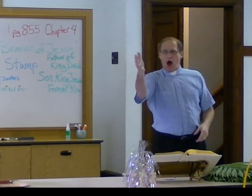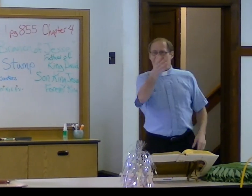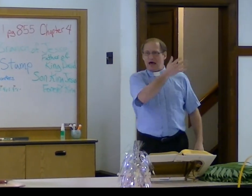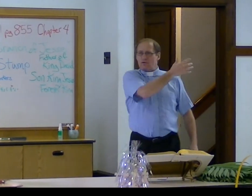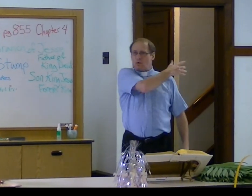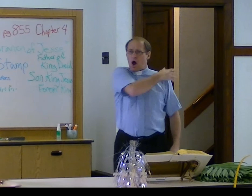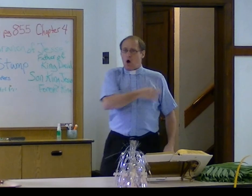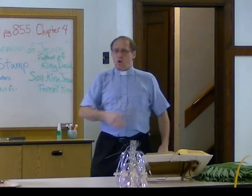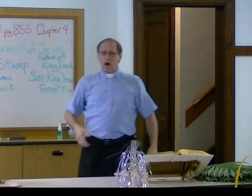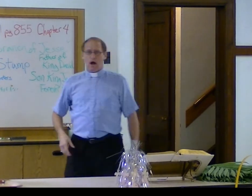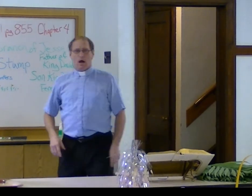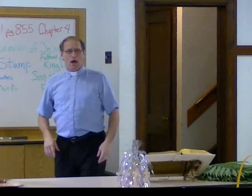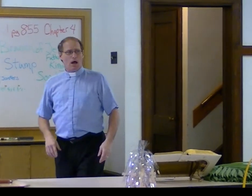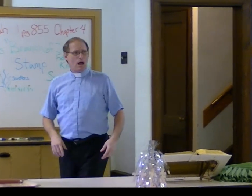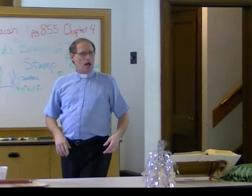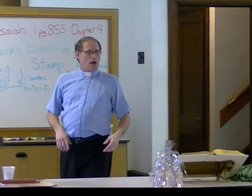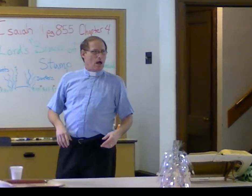On down the road,